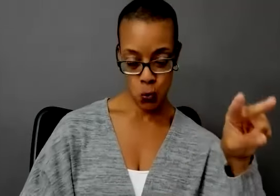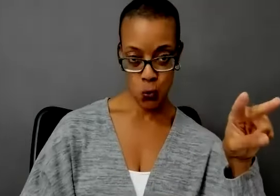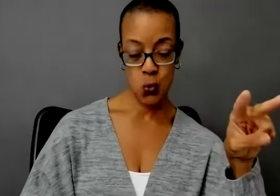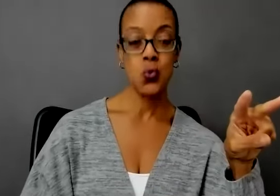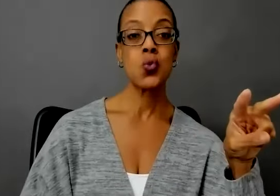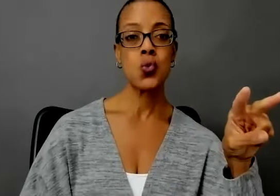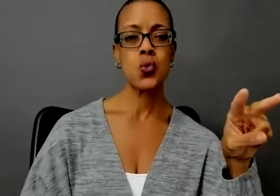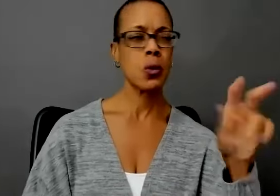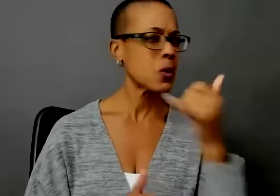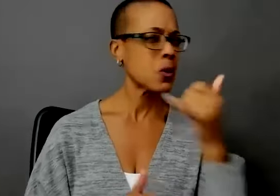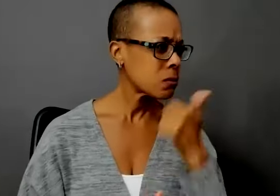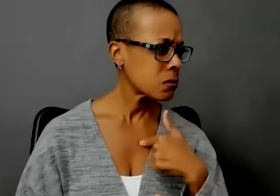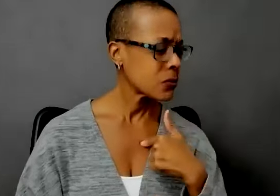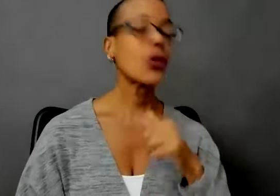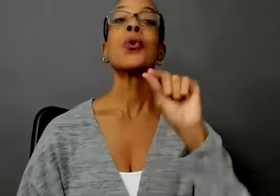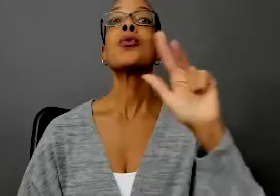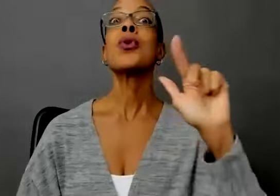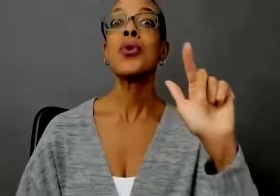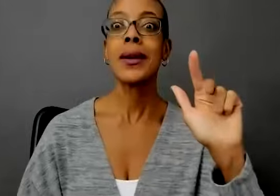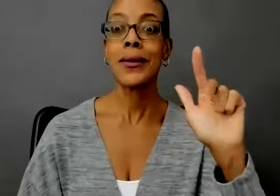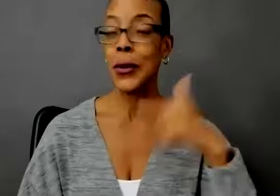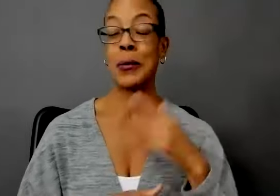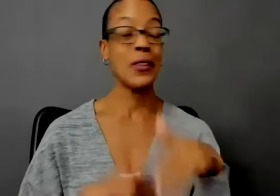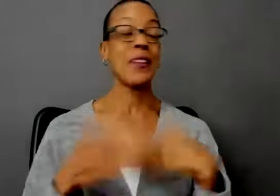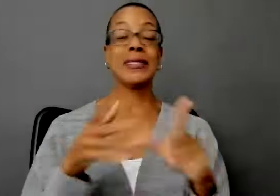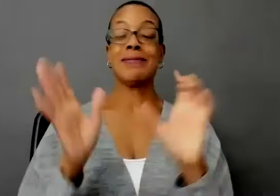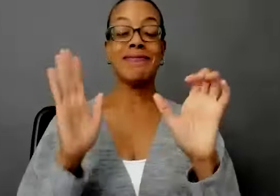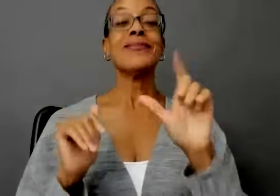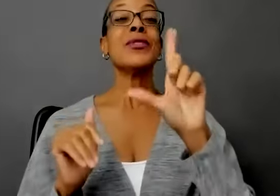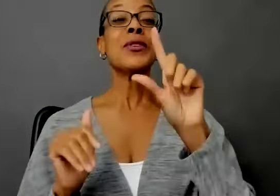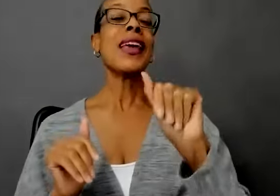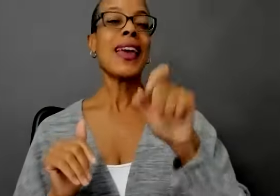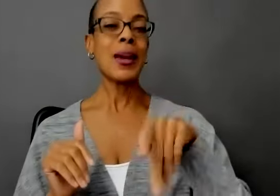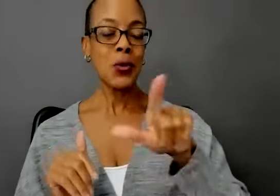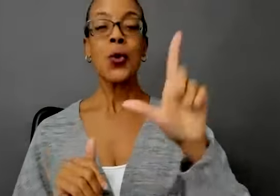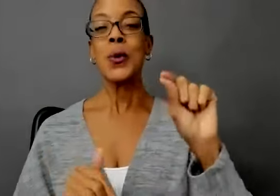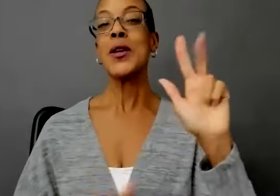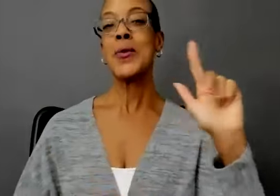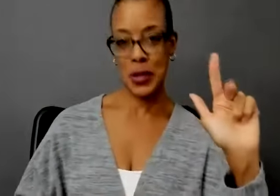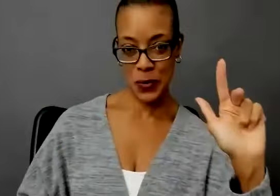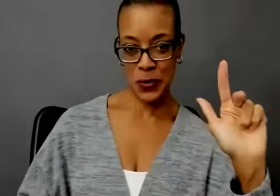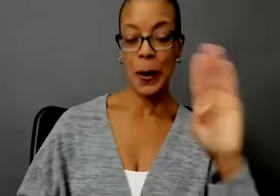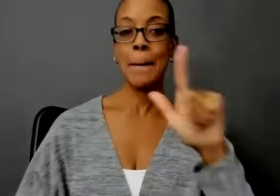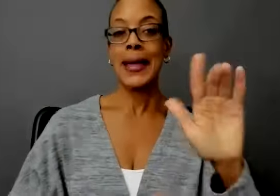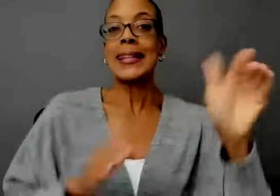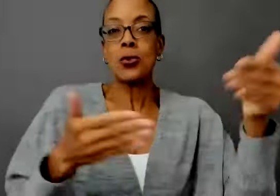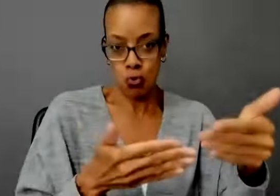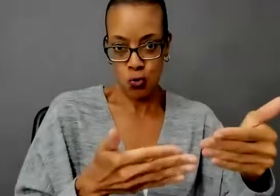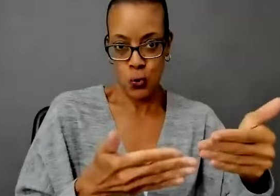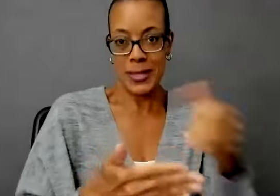No, is that right? 2023. No, it was very fast. April 2023, our bill was introduced in the Senate. So basically that just meant